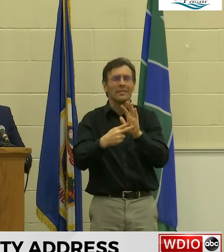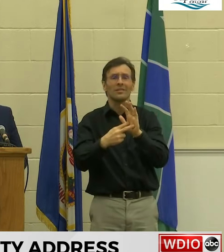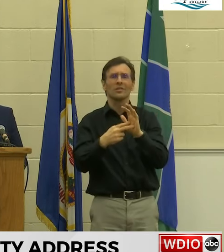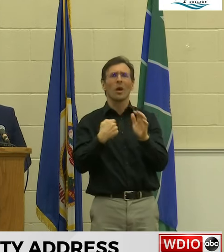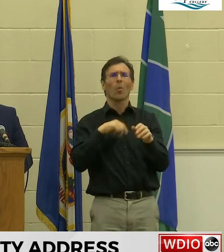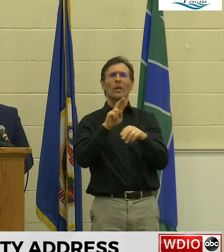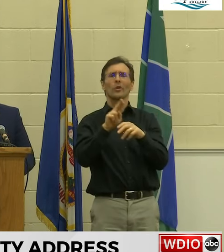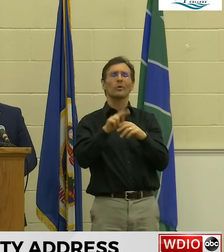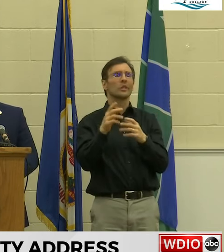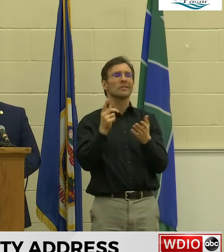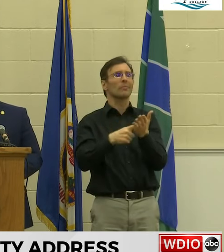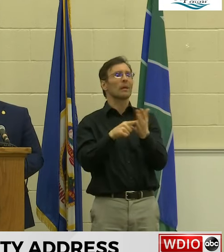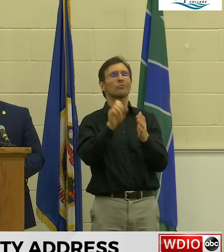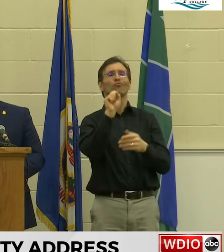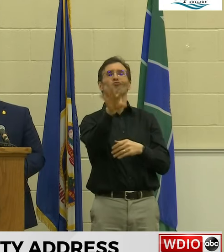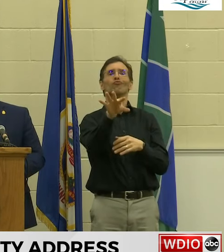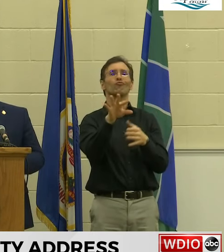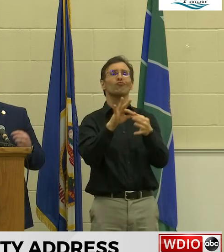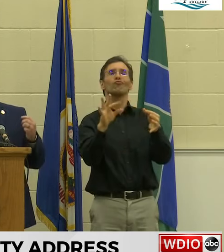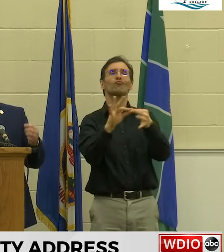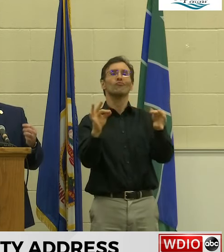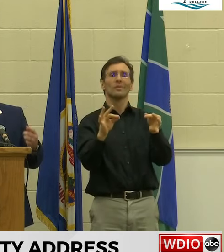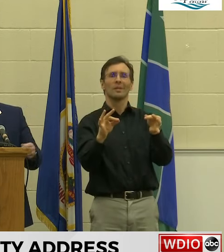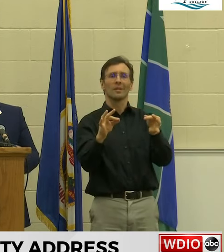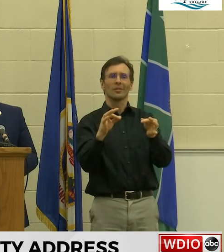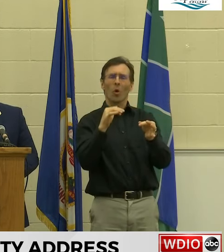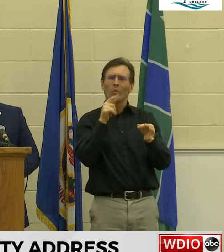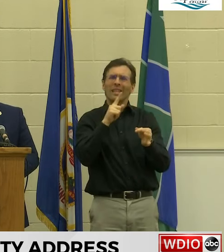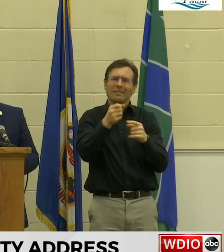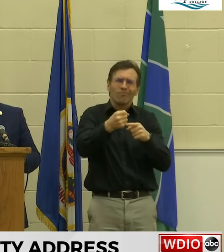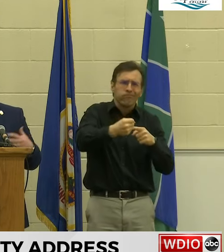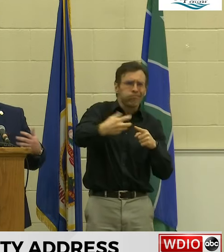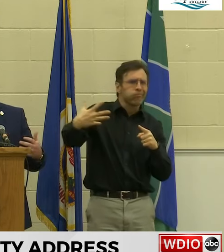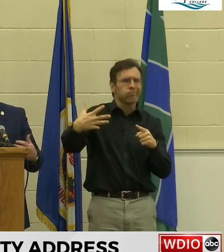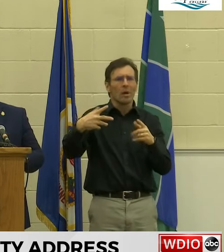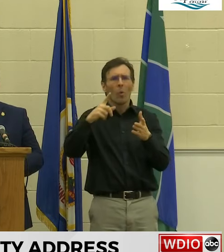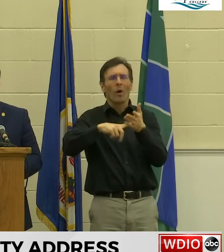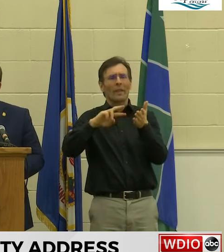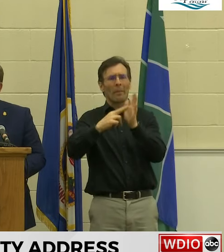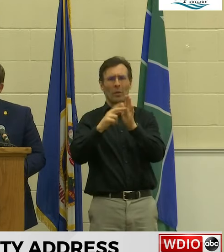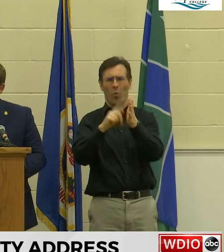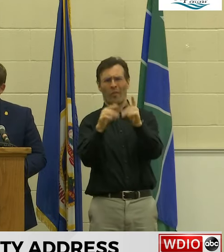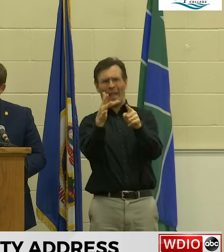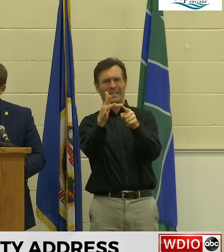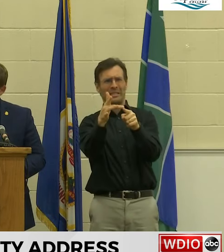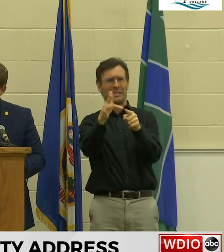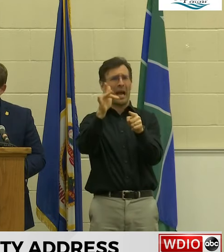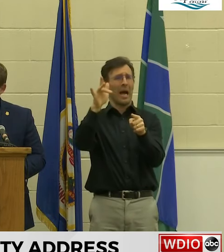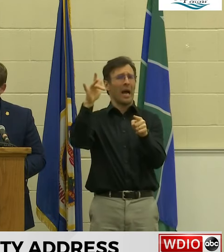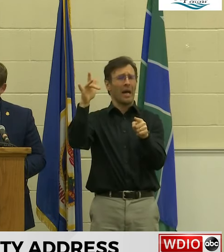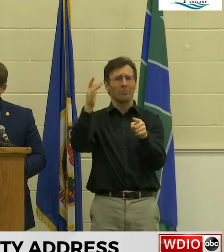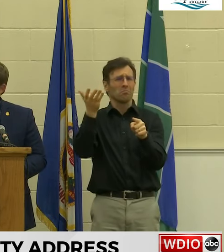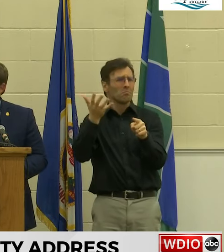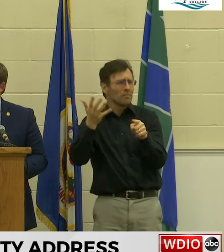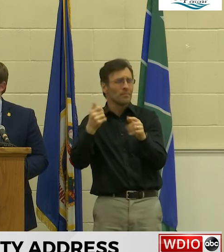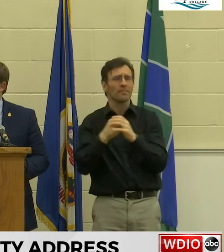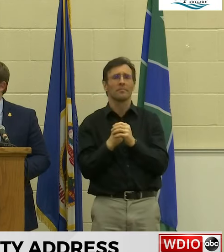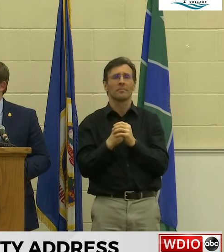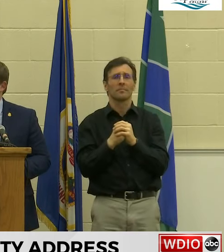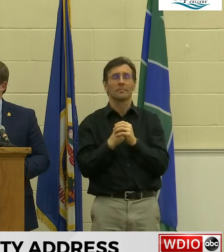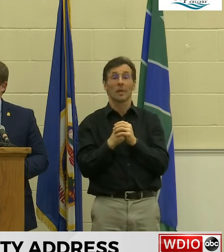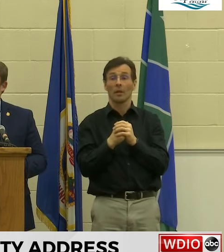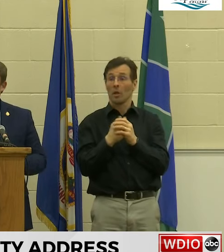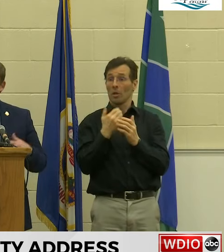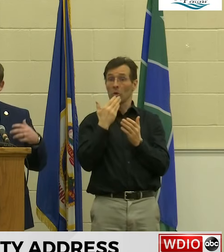use it as a throwaway line and don't really connotate what that means or what that shine is. And so as any